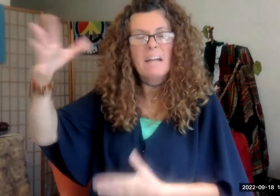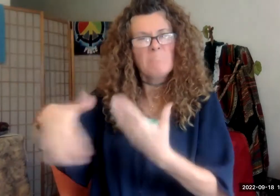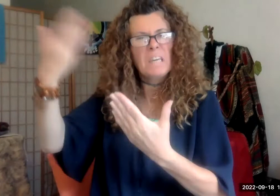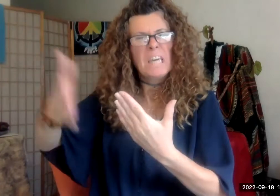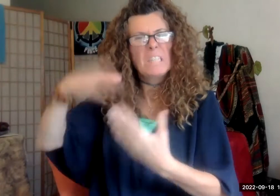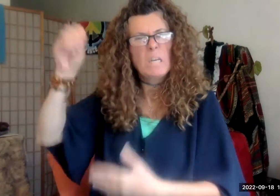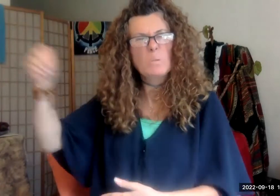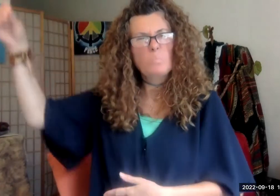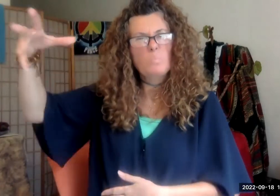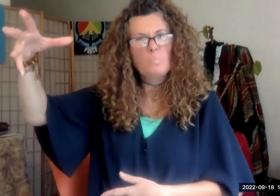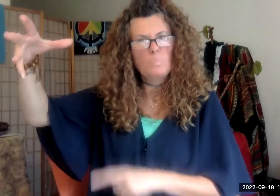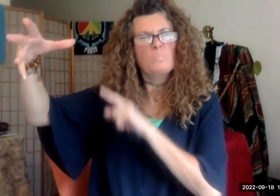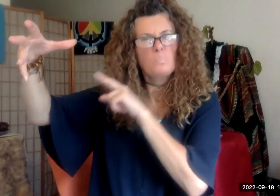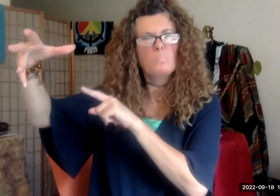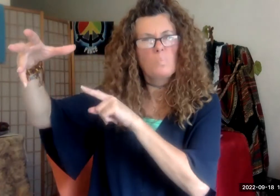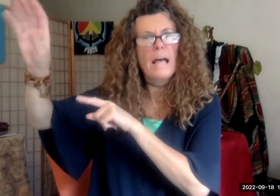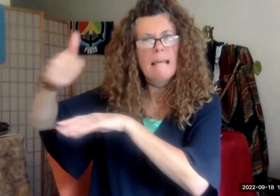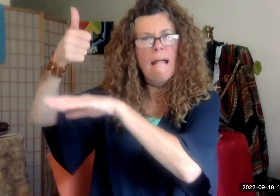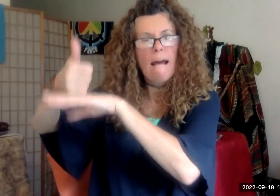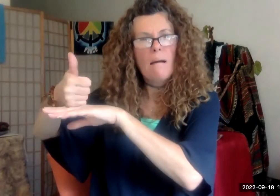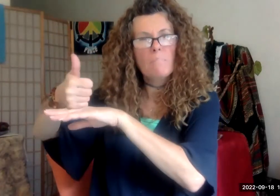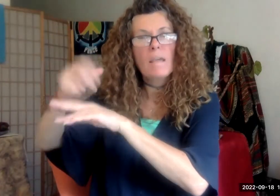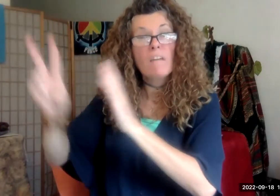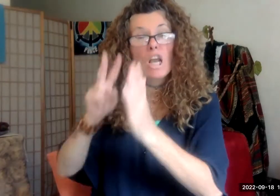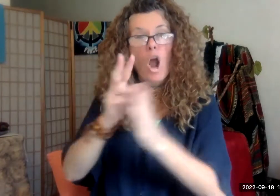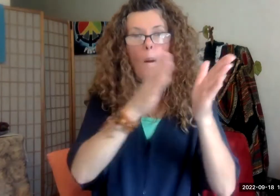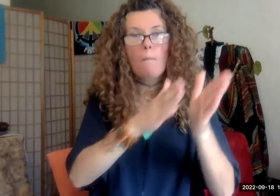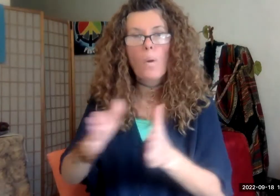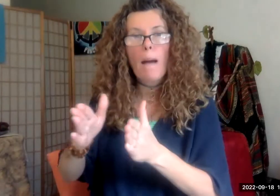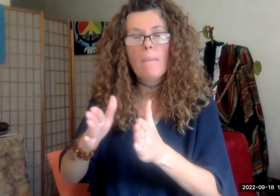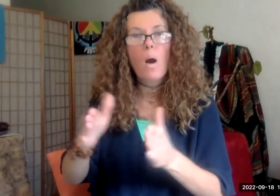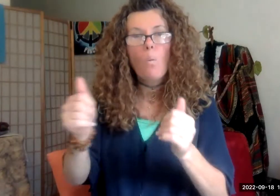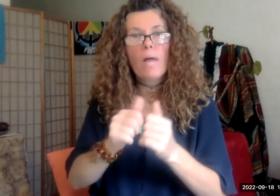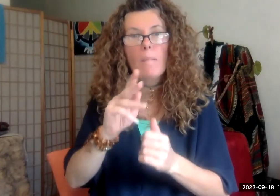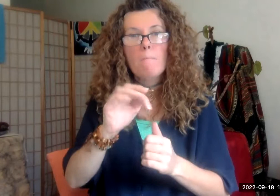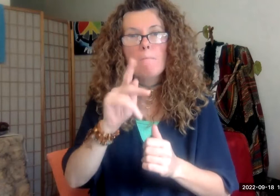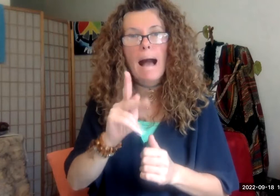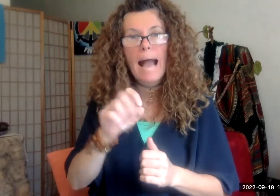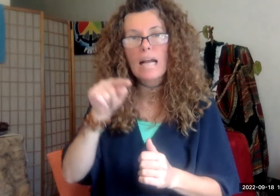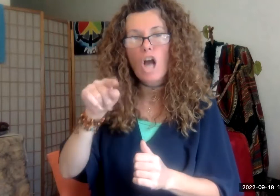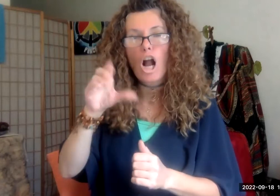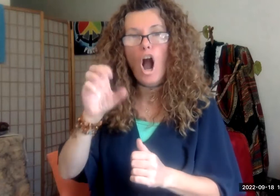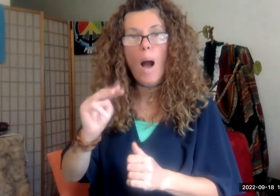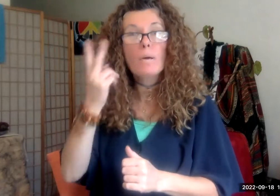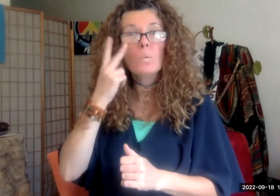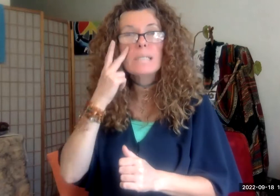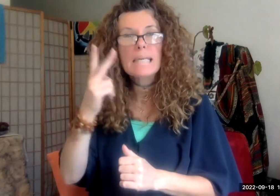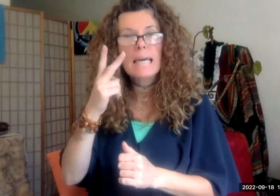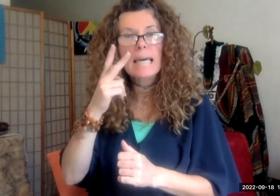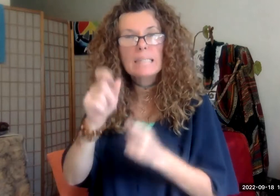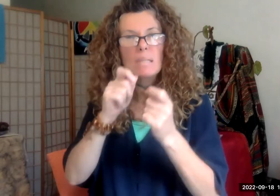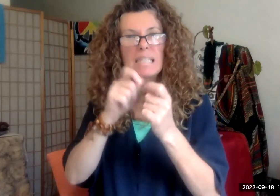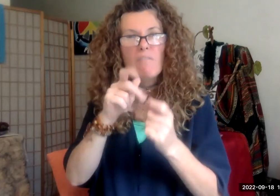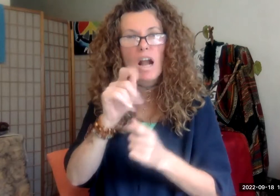install. I've done a whole video on these. You can go to prepwithmike.com and you can see there's a specific brand that